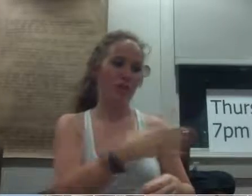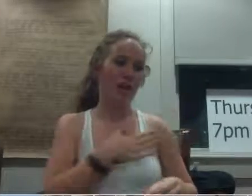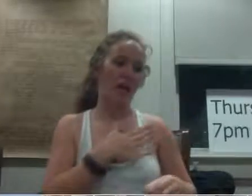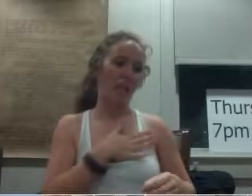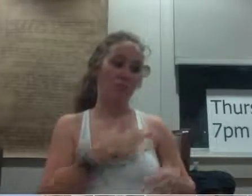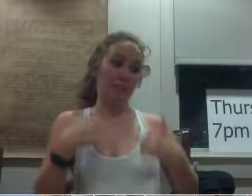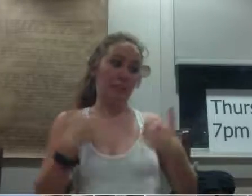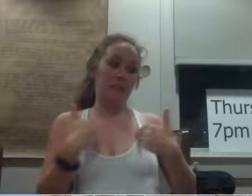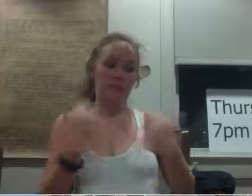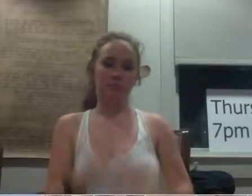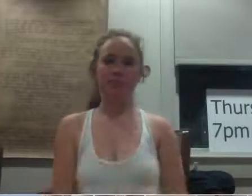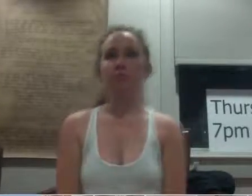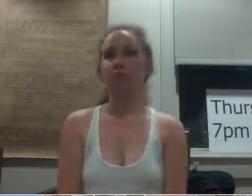can't vote for you. I'm too young.